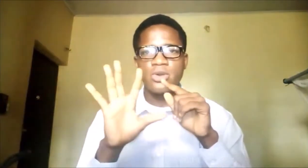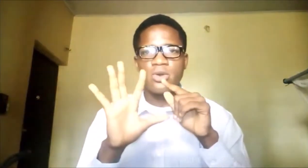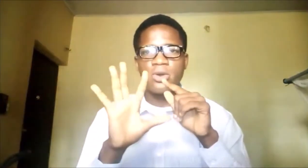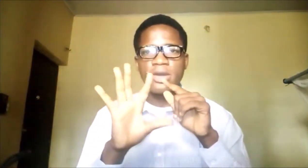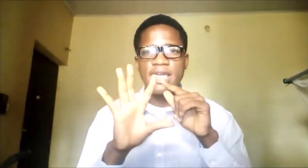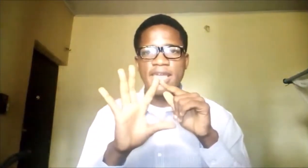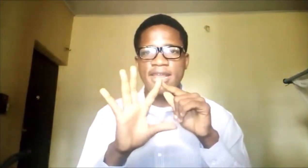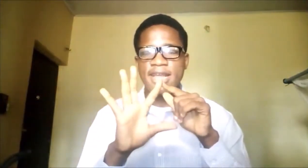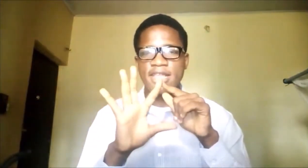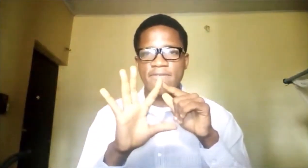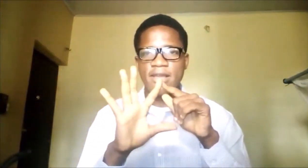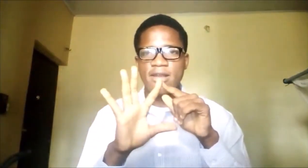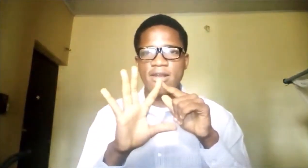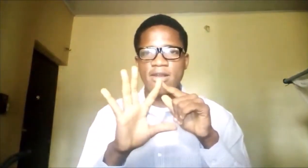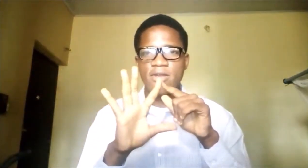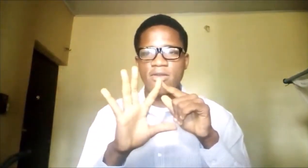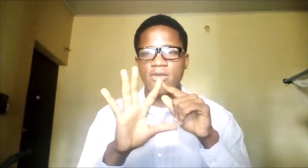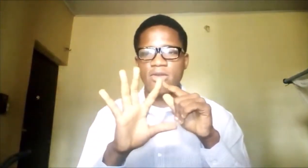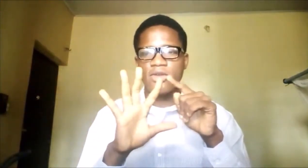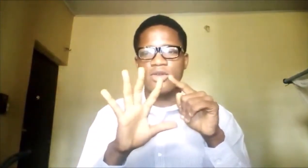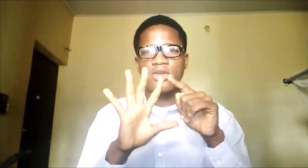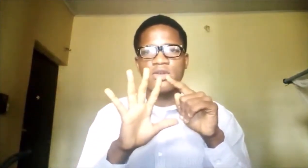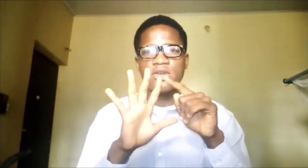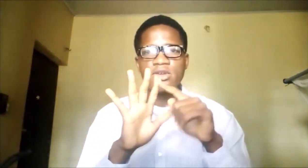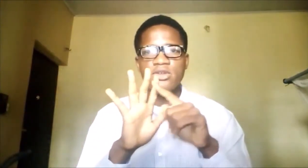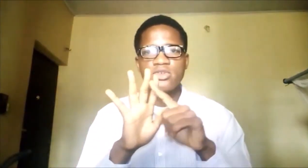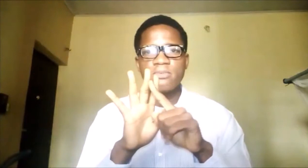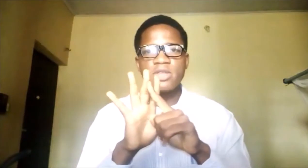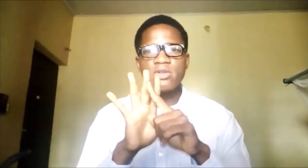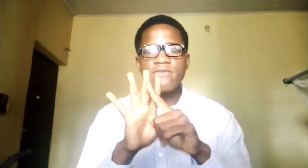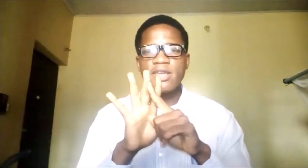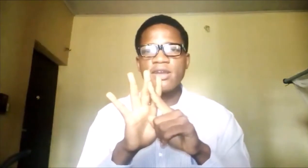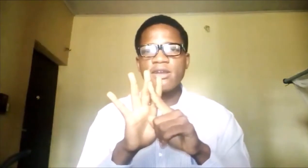your index finger, your middle finger,